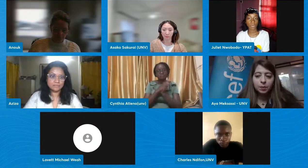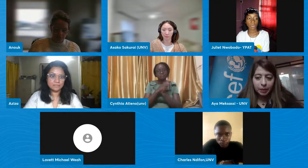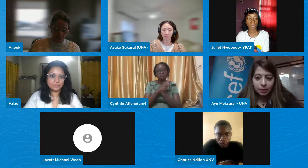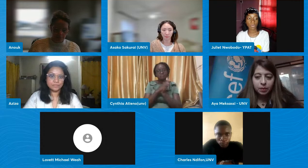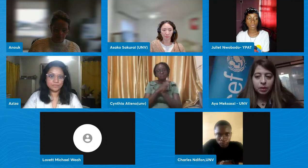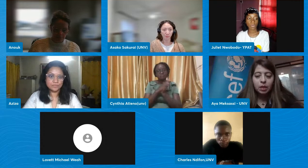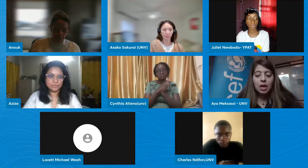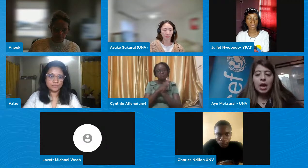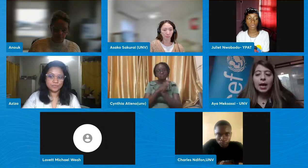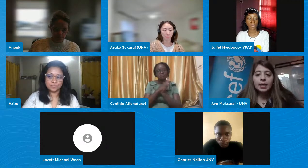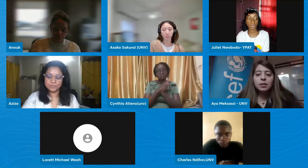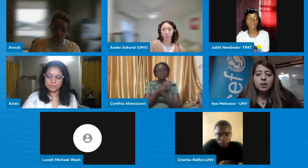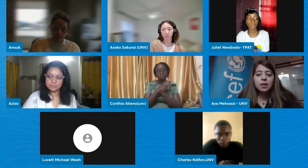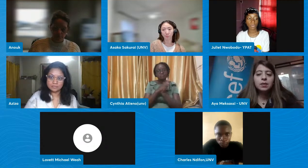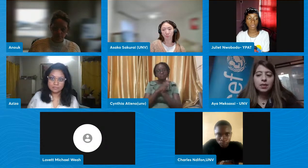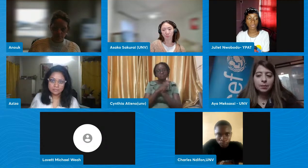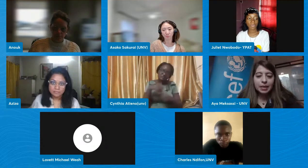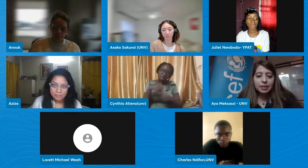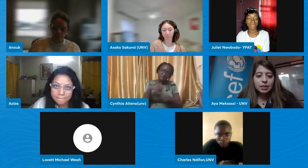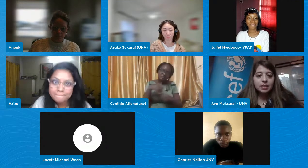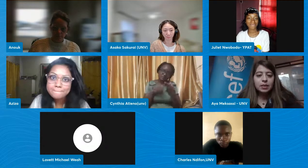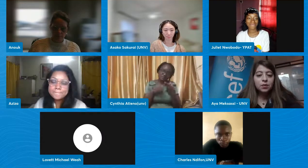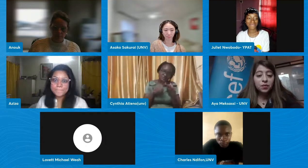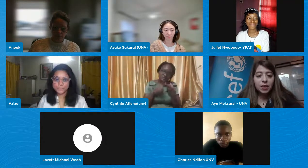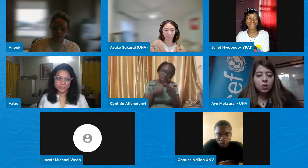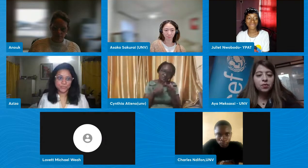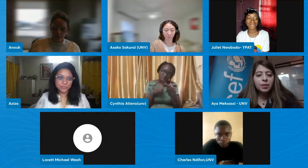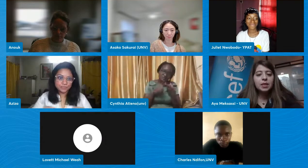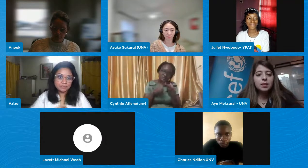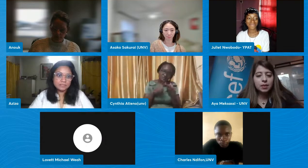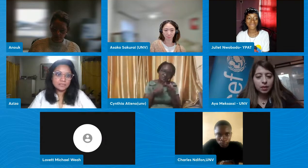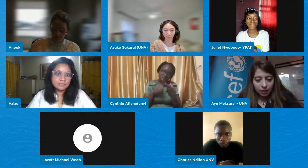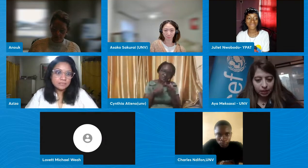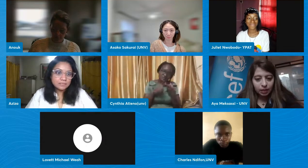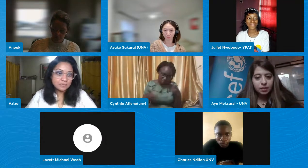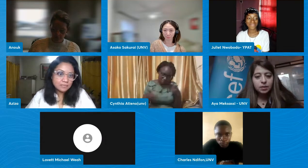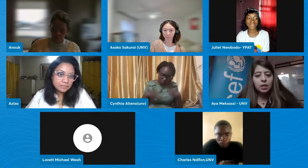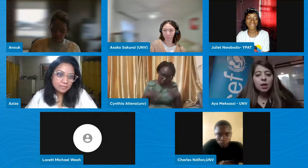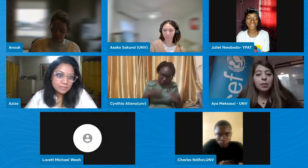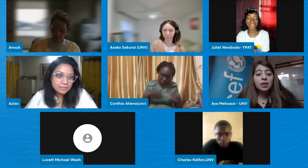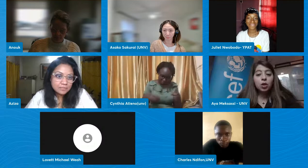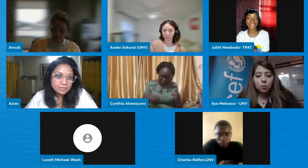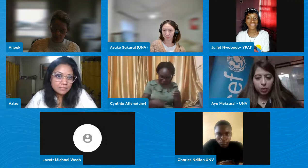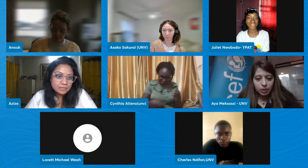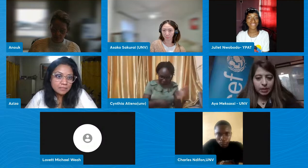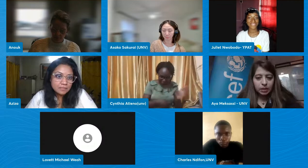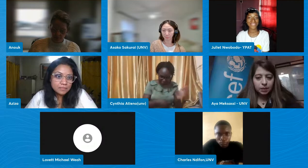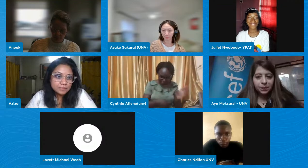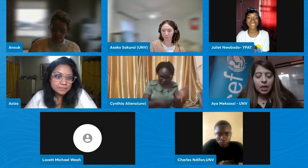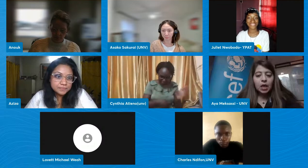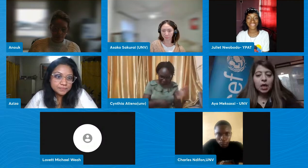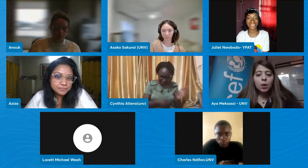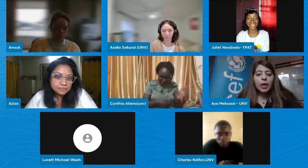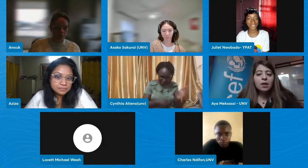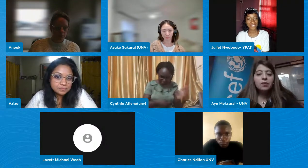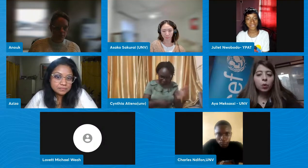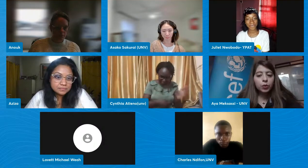of young people hiding their disabilities in fear of being stigmatized by the community.